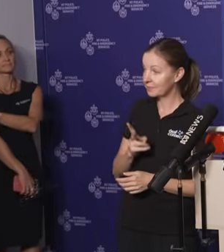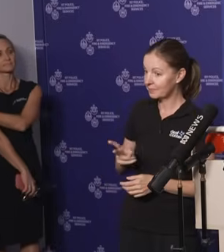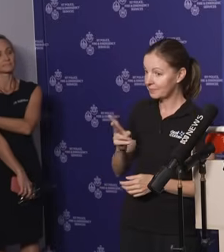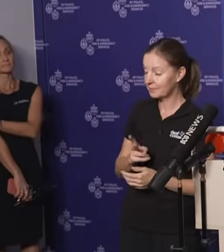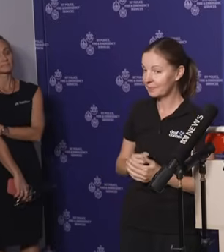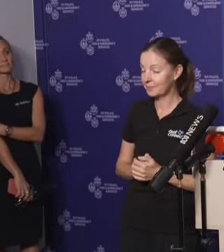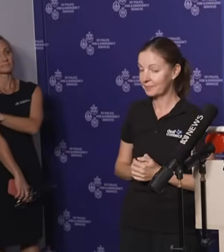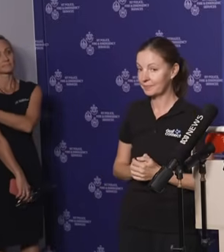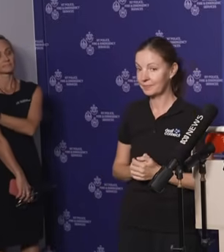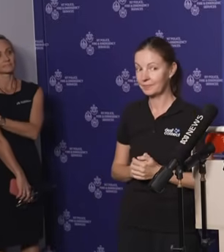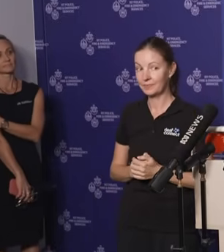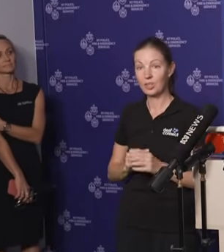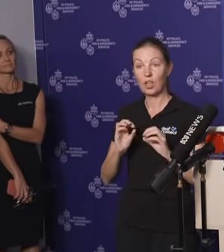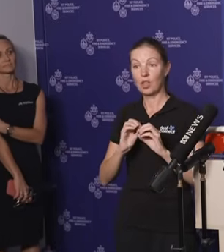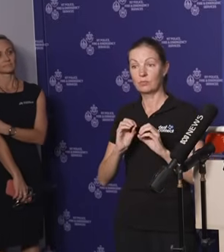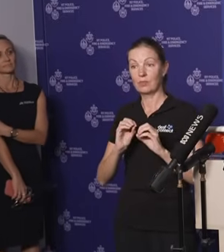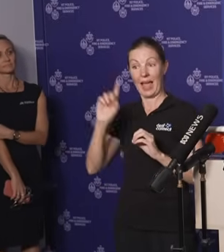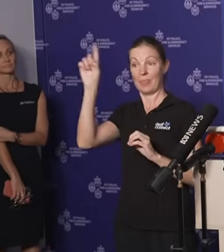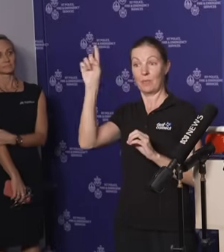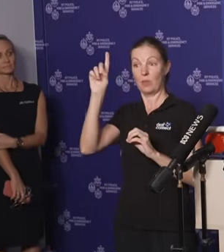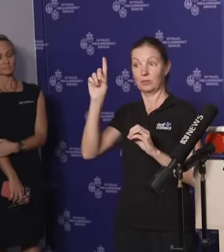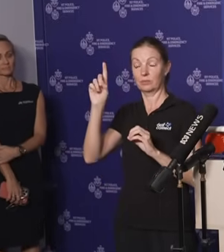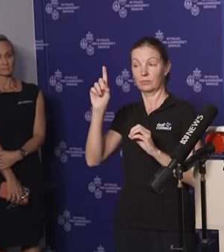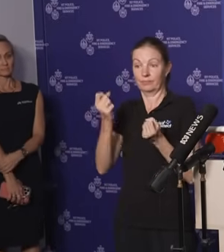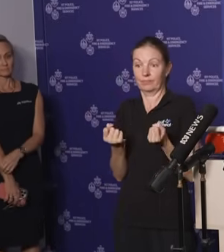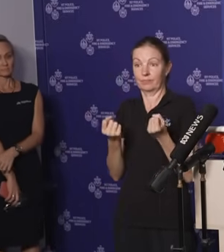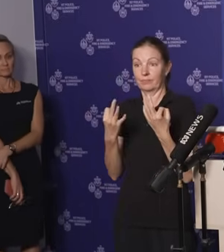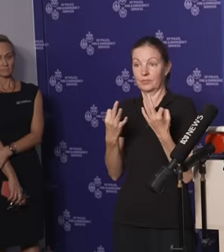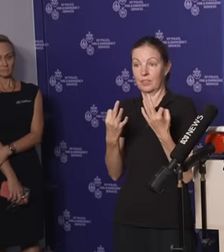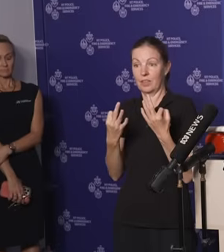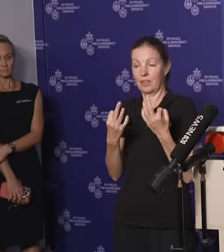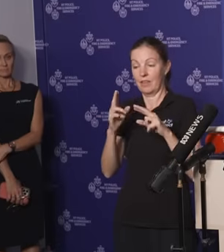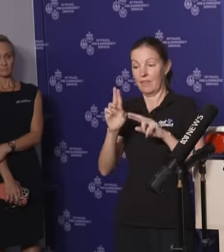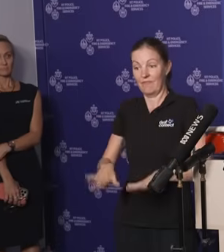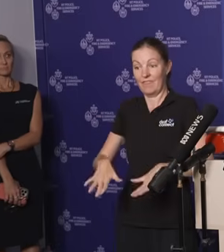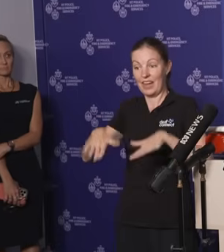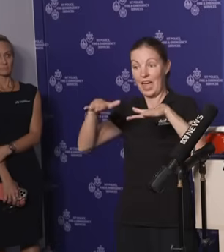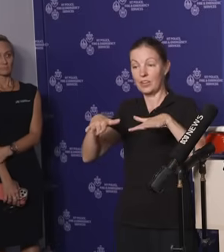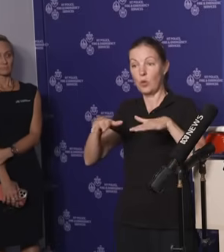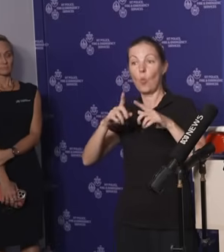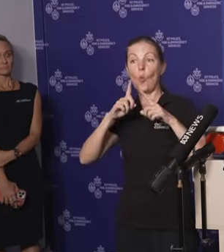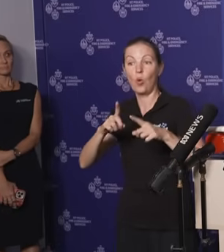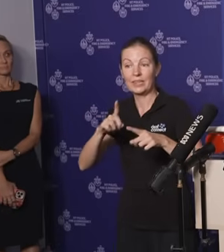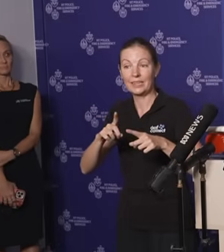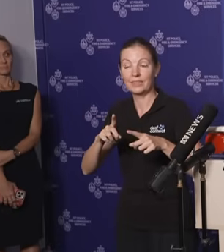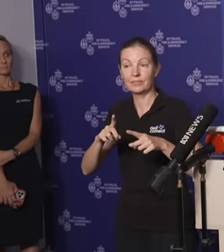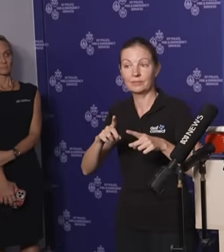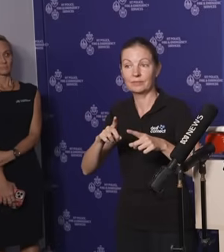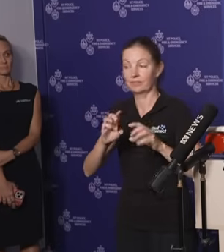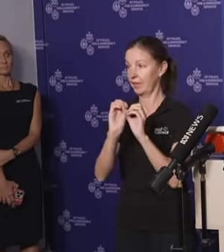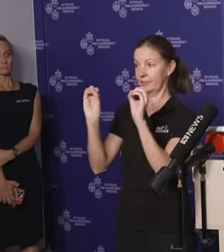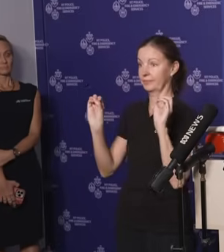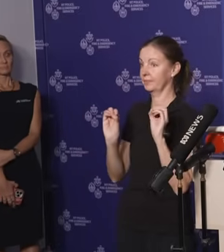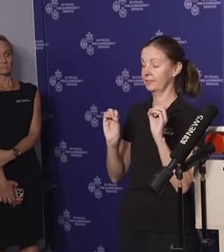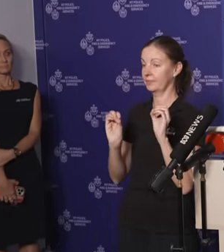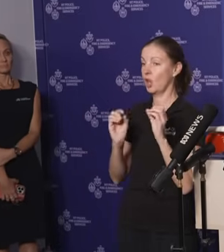At this stage, there are no flood watches. There are no flood warnings issued. There is only a flood watch for a number of areas,